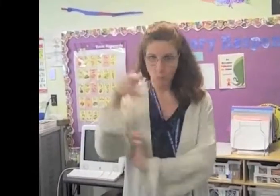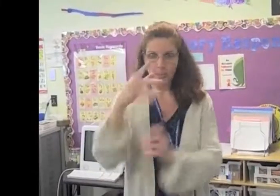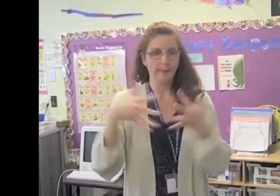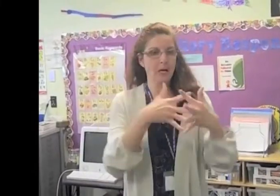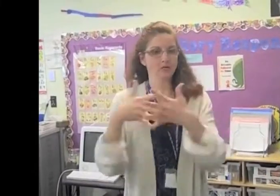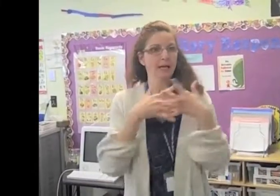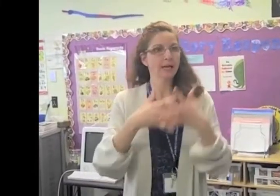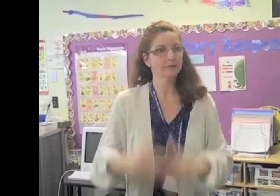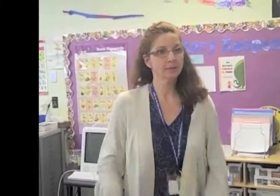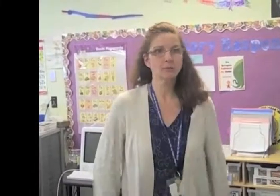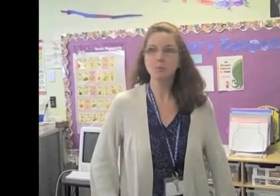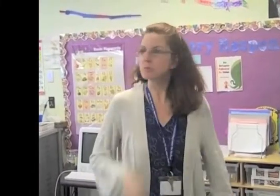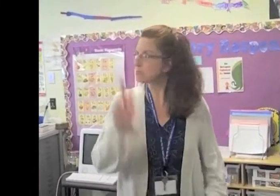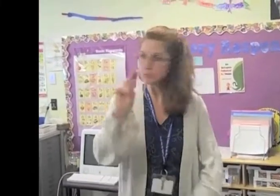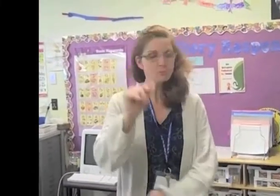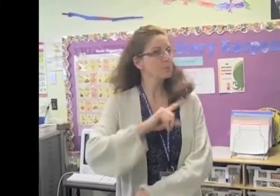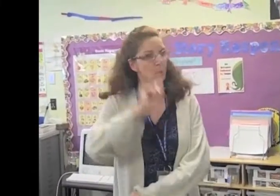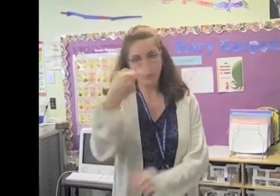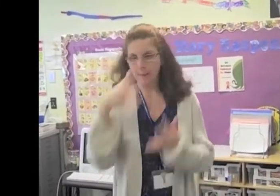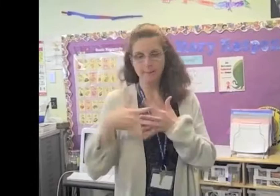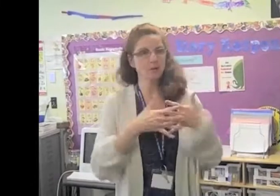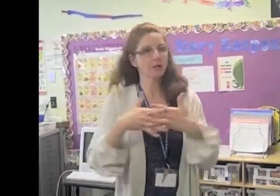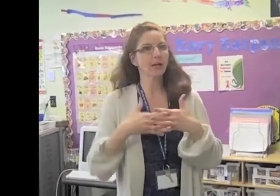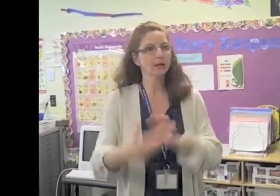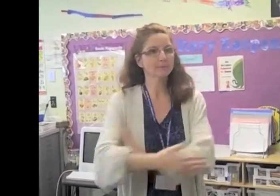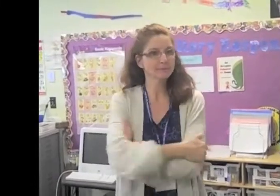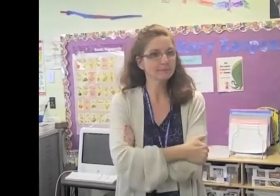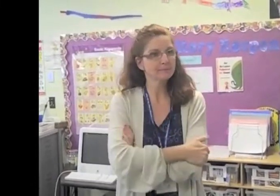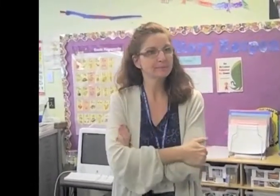Nope. Only America. That's it. We're the only one.